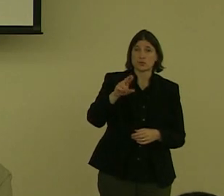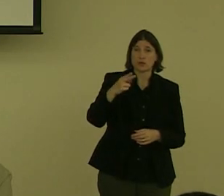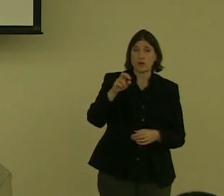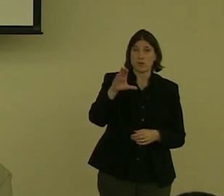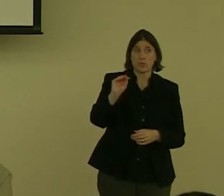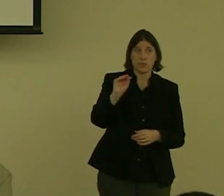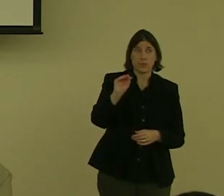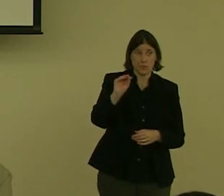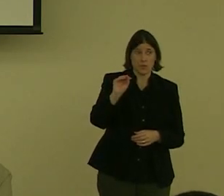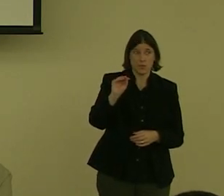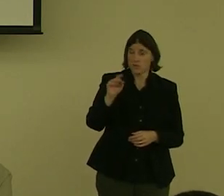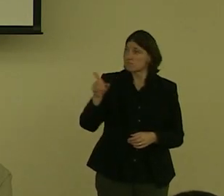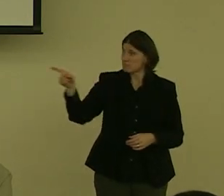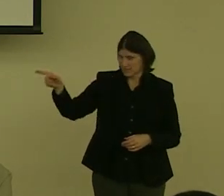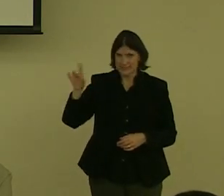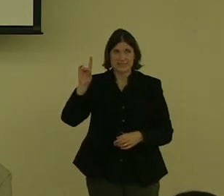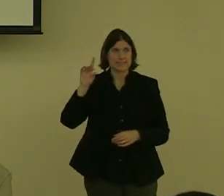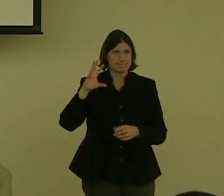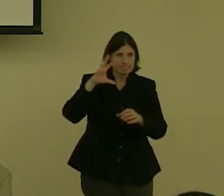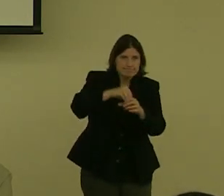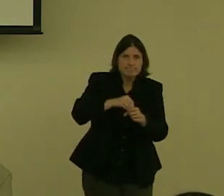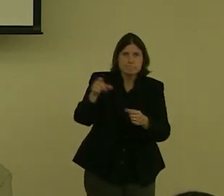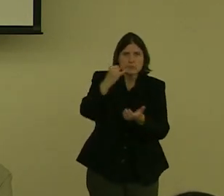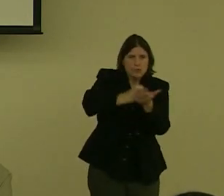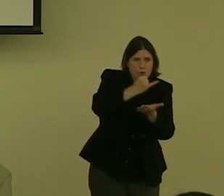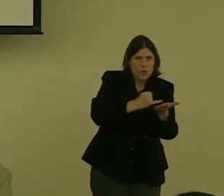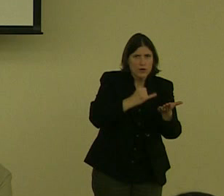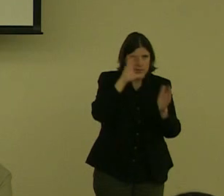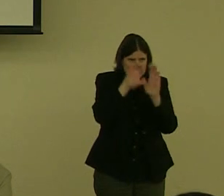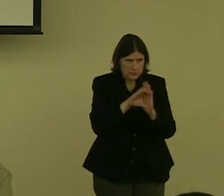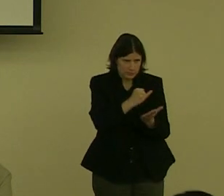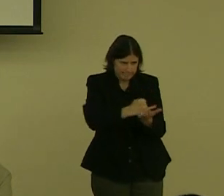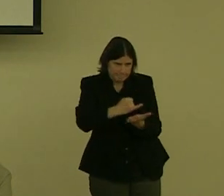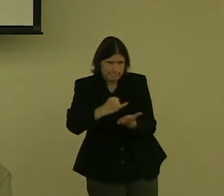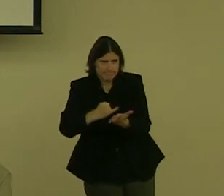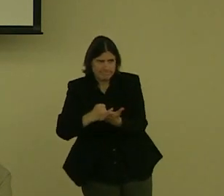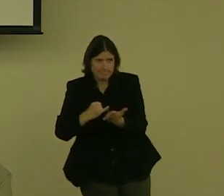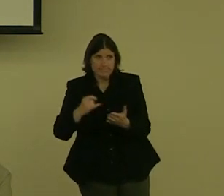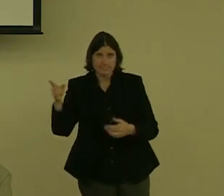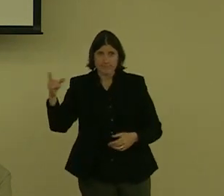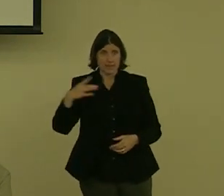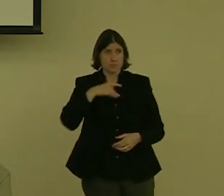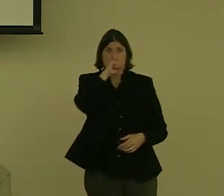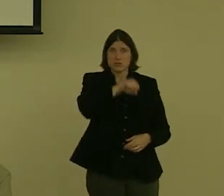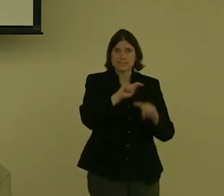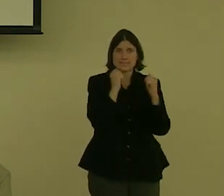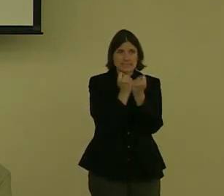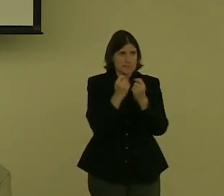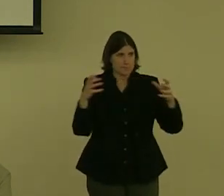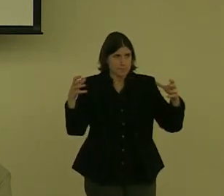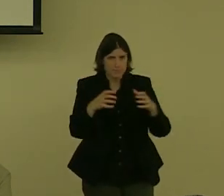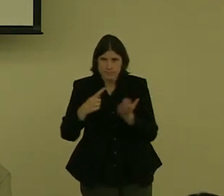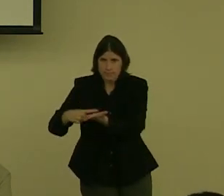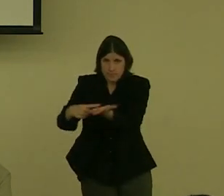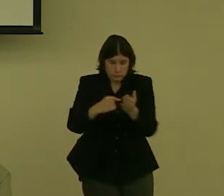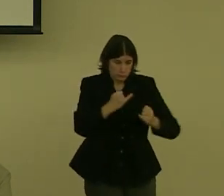across different editorial regimes, what sticks. And in that way, I could look to genre theory